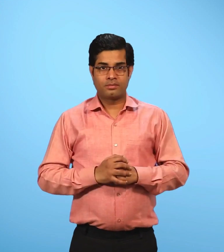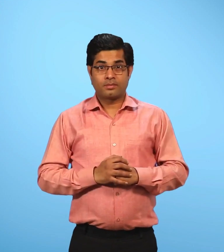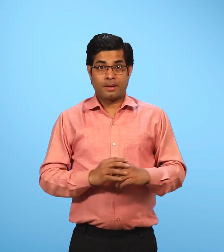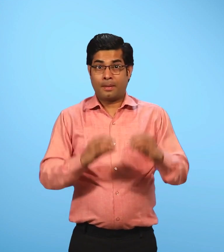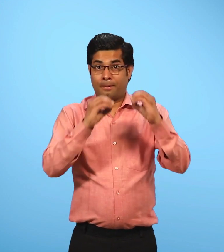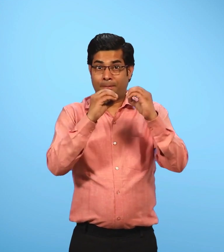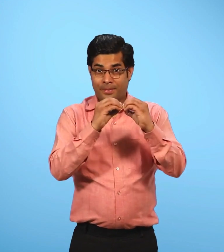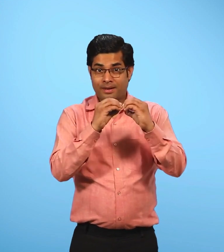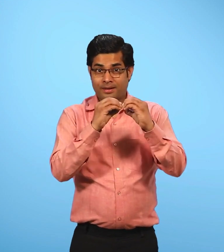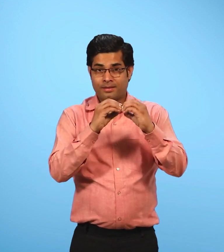uncomfortable.